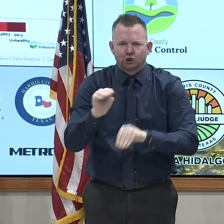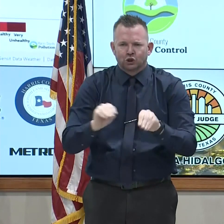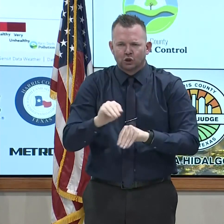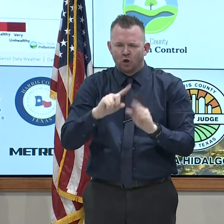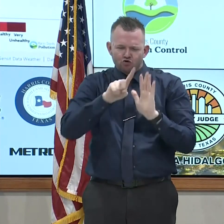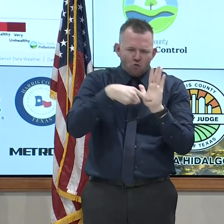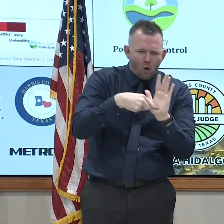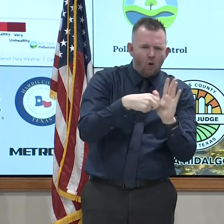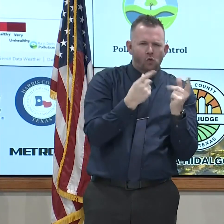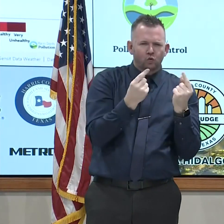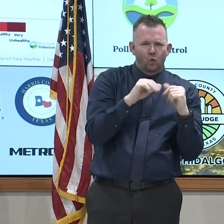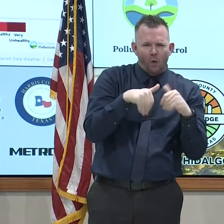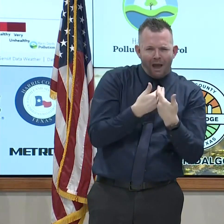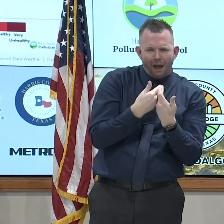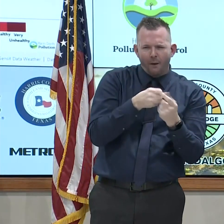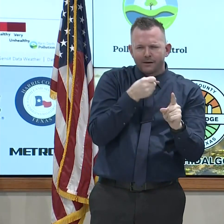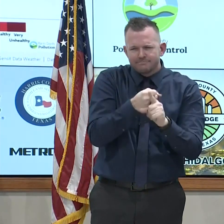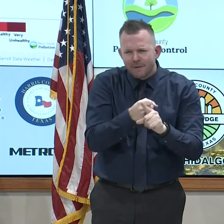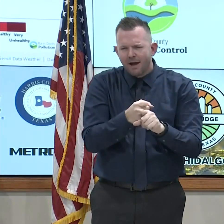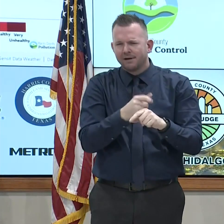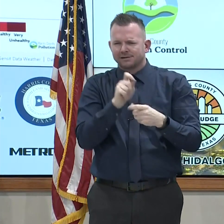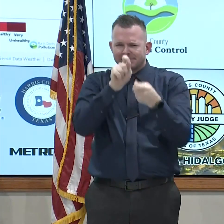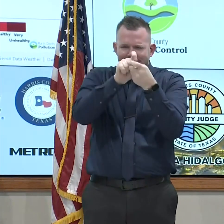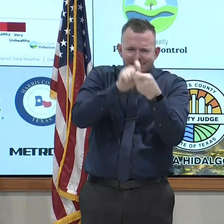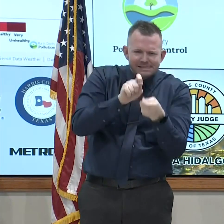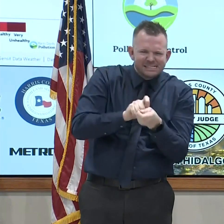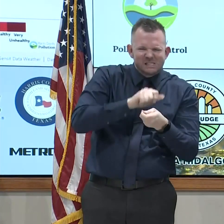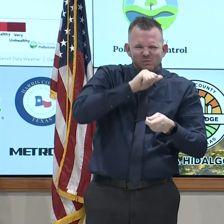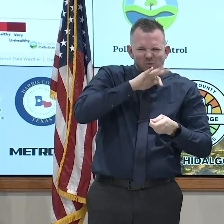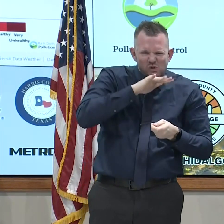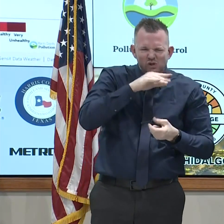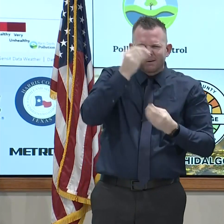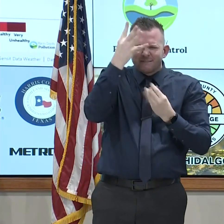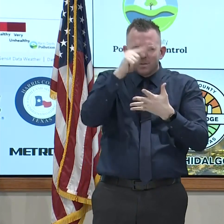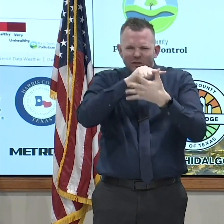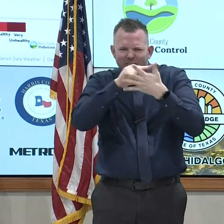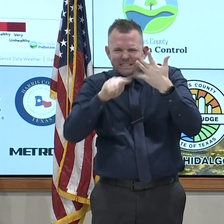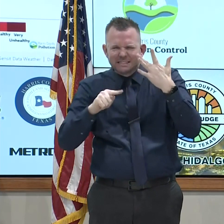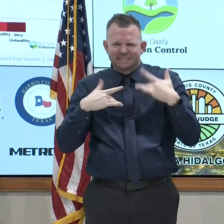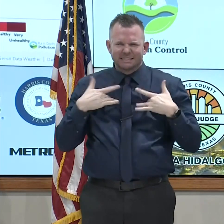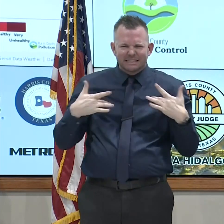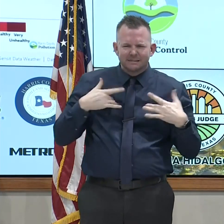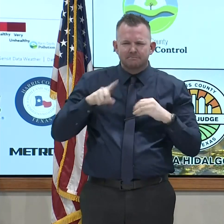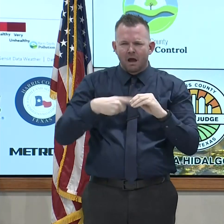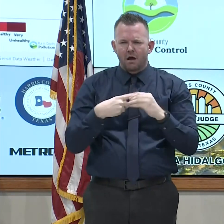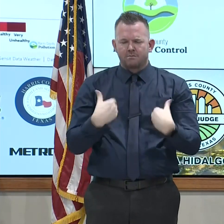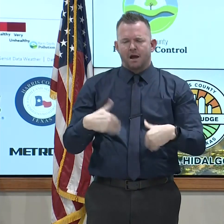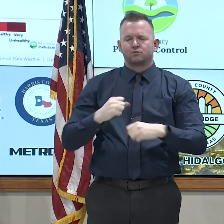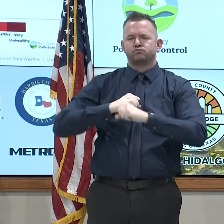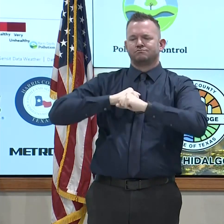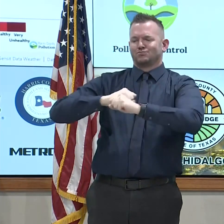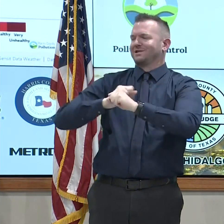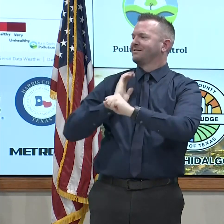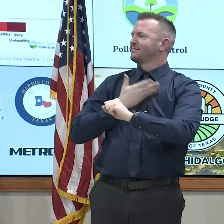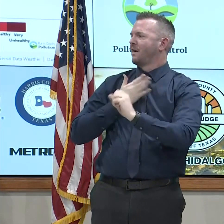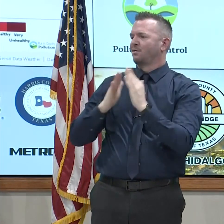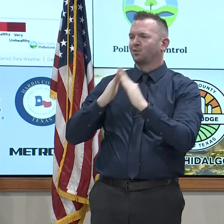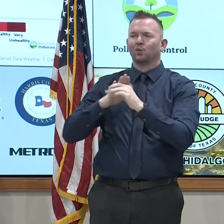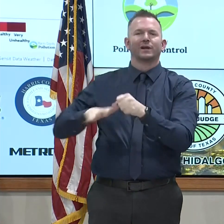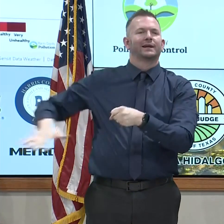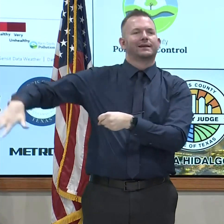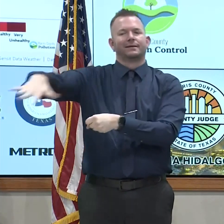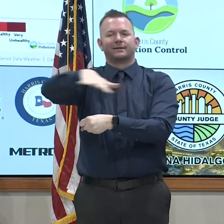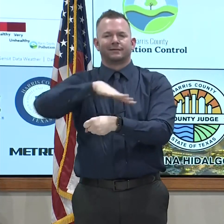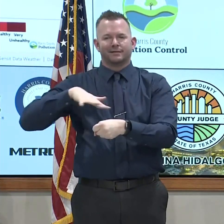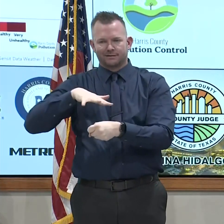various pollutants that we're all concerned about, and ultimately allows us to better protect public health, which is really the driving force between, I think, everybody's role